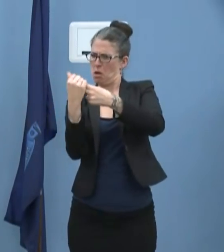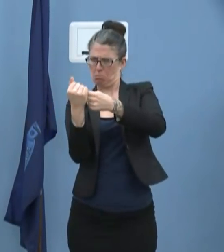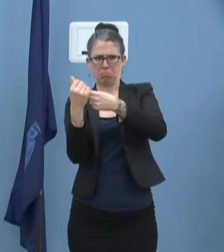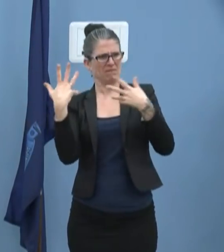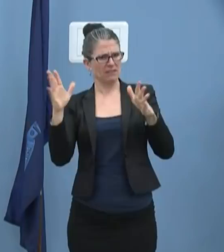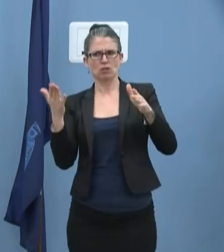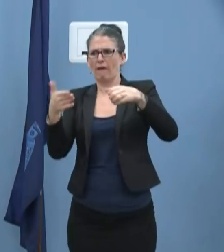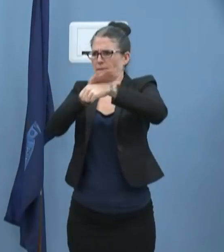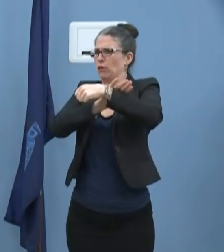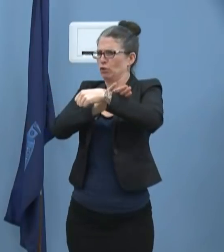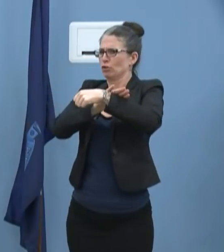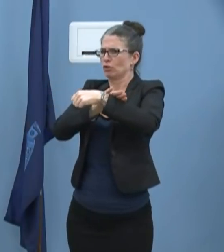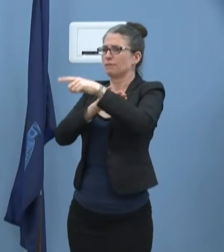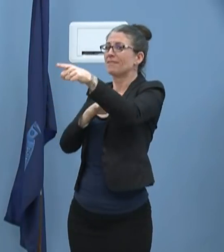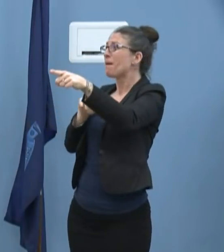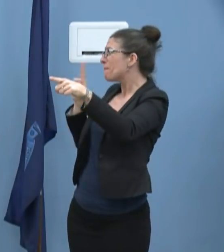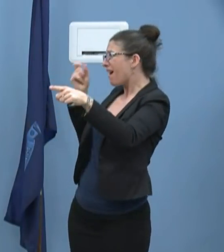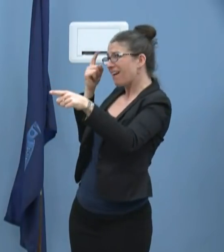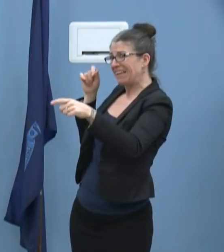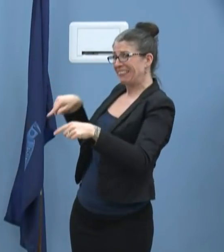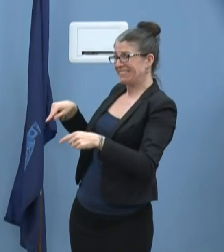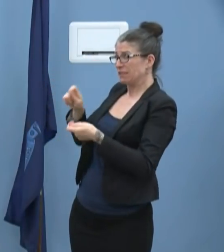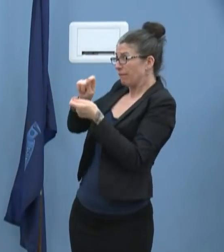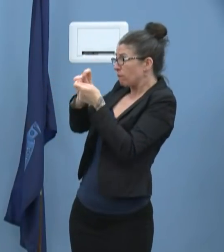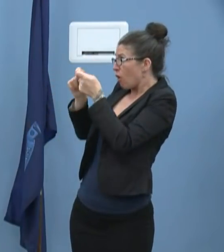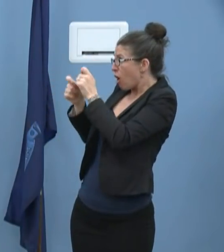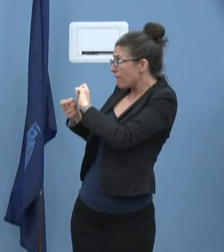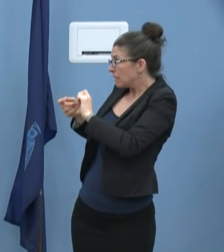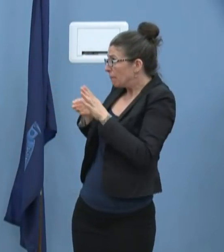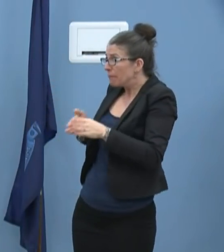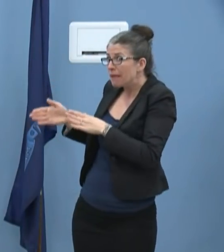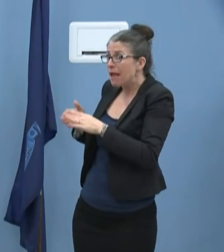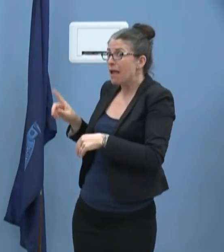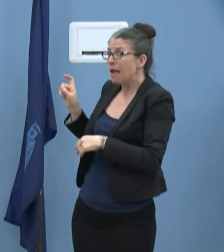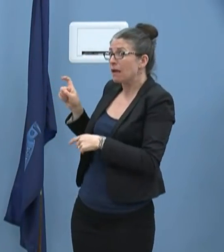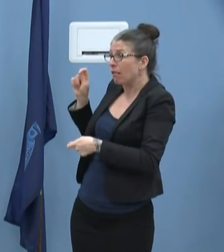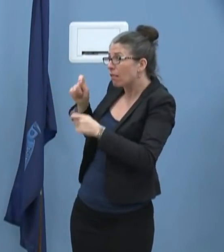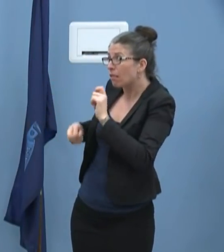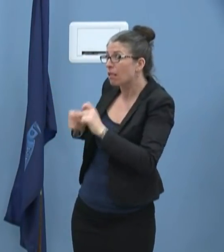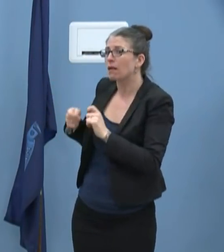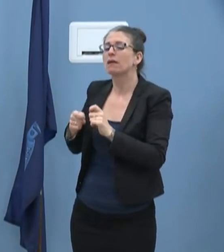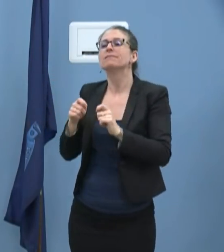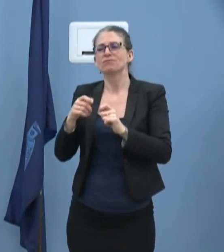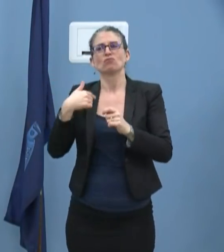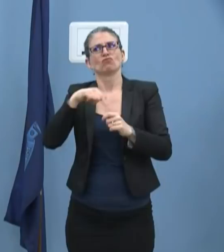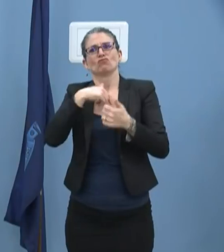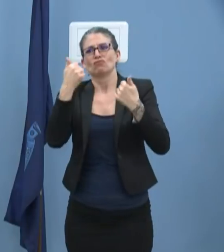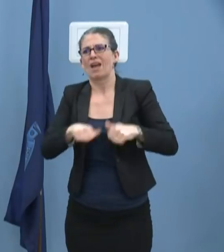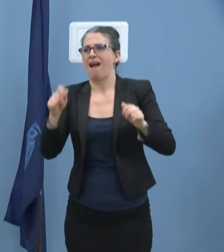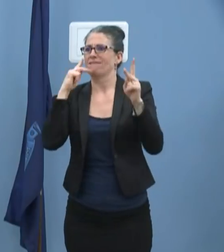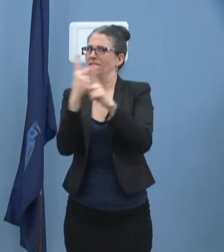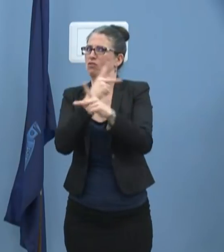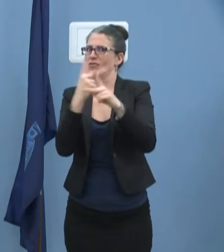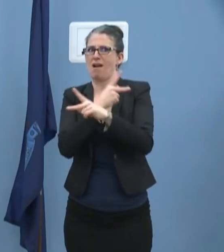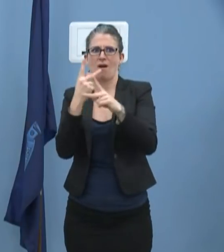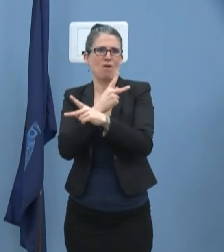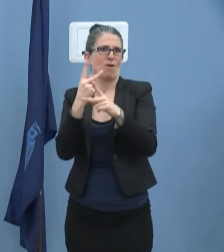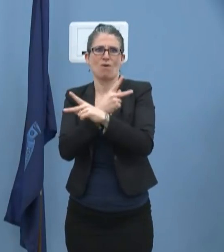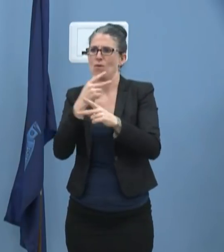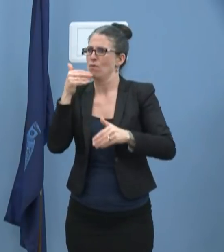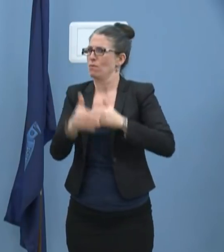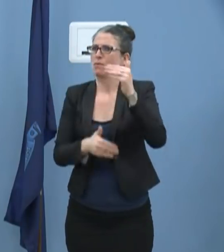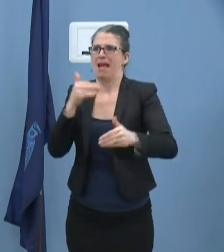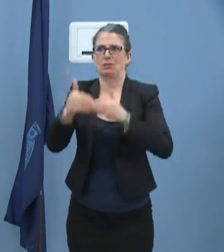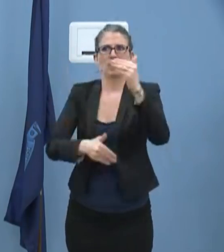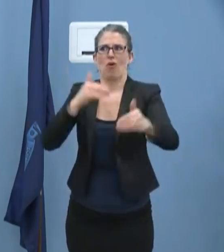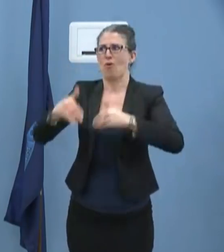We're responding to the figures every day and trying to be ahead of the puck, as they say, as Wayne Gretzky says. Not focusing on